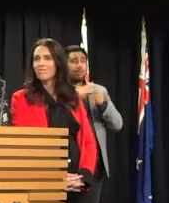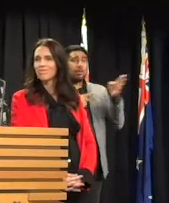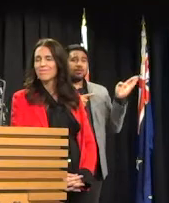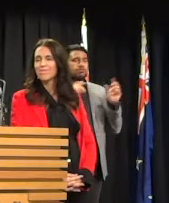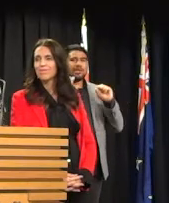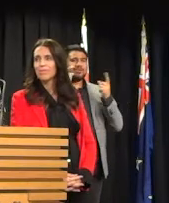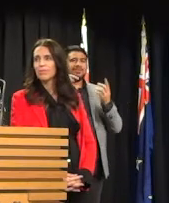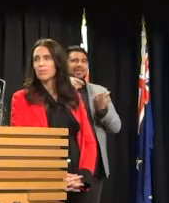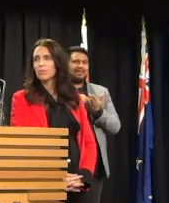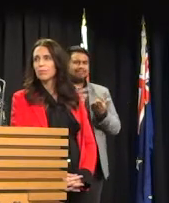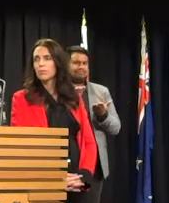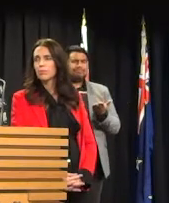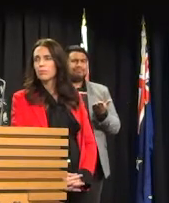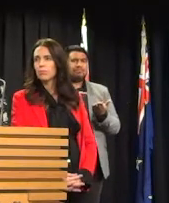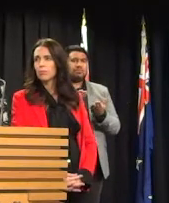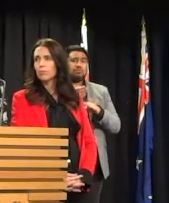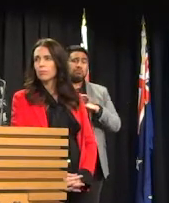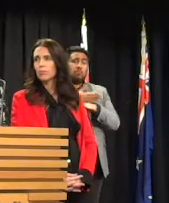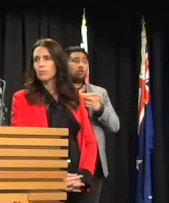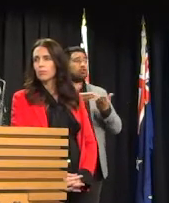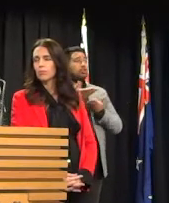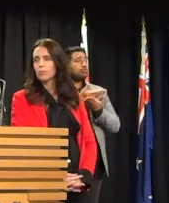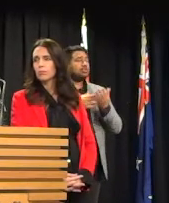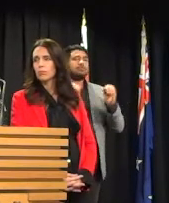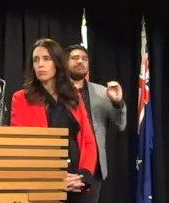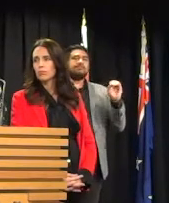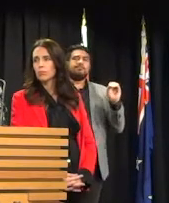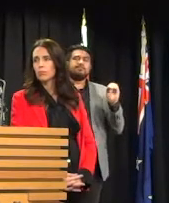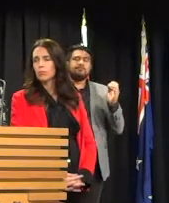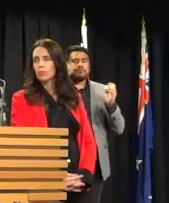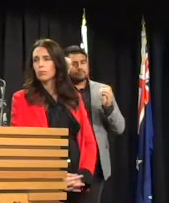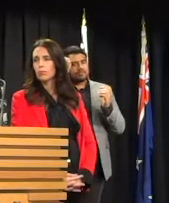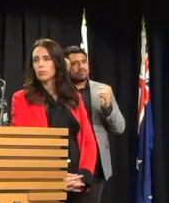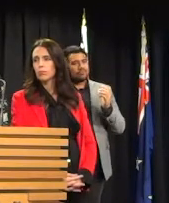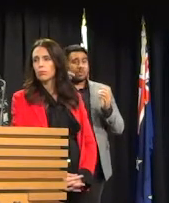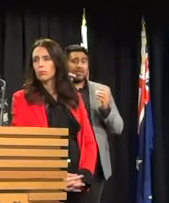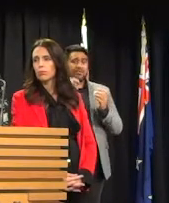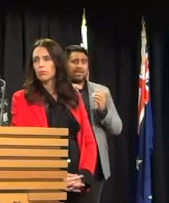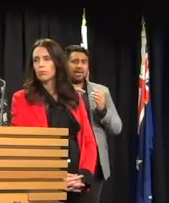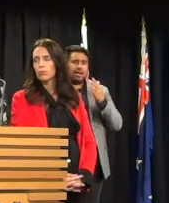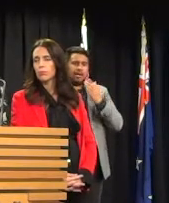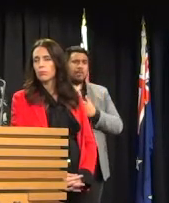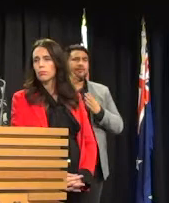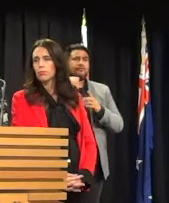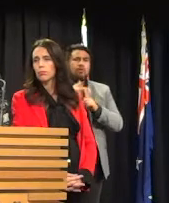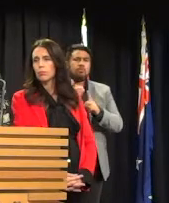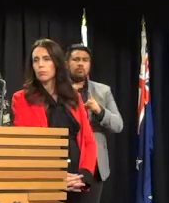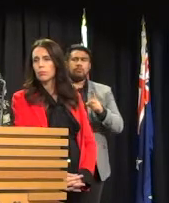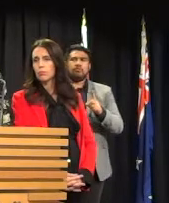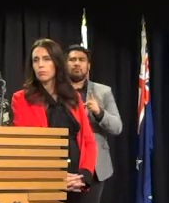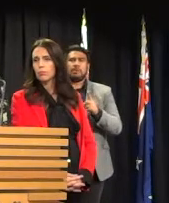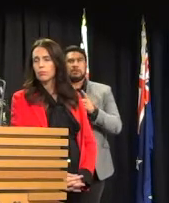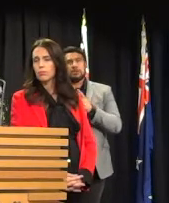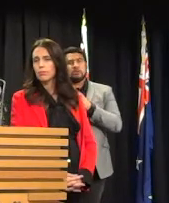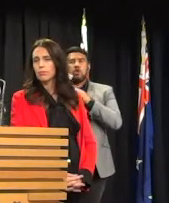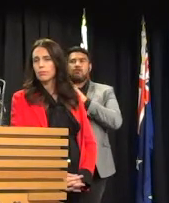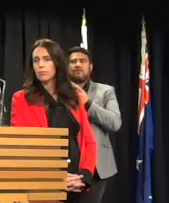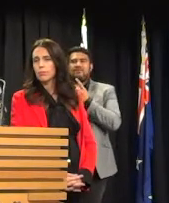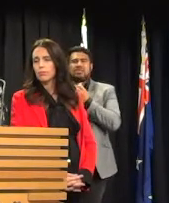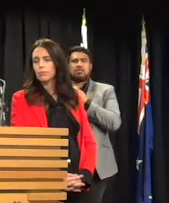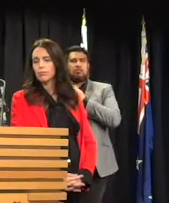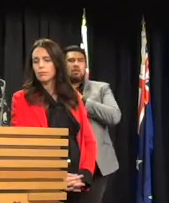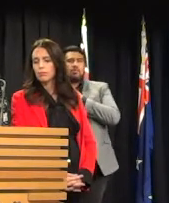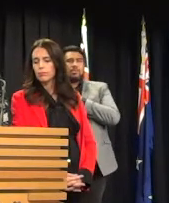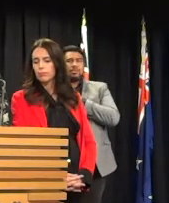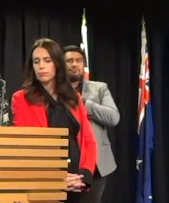it. There was no consultation on it. It was driven by a concern for fiscal liability, and